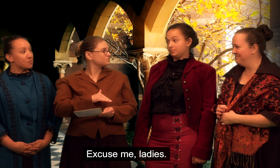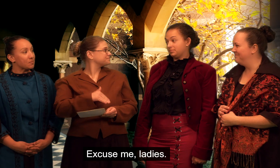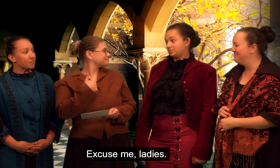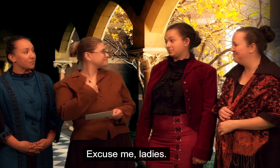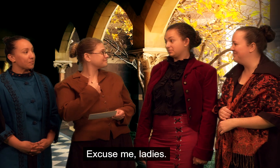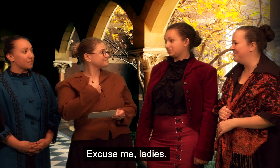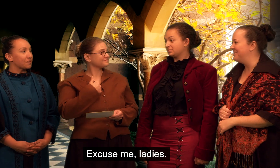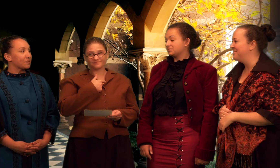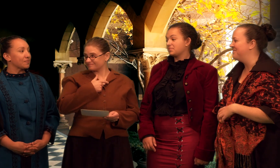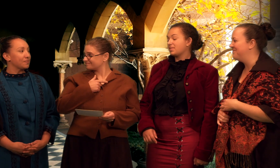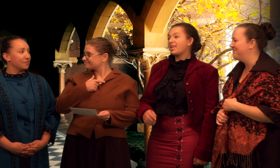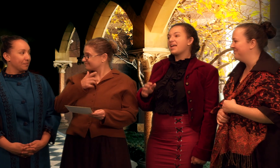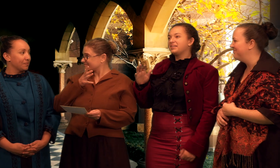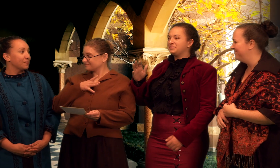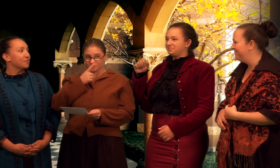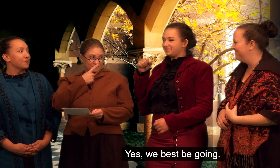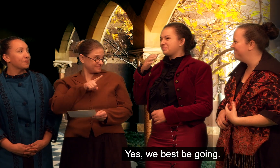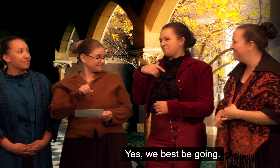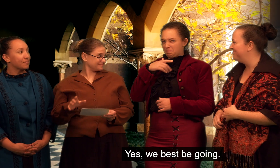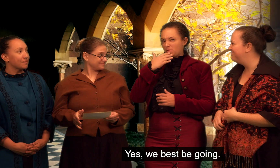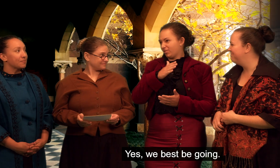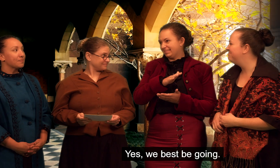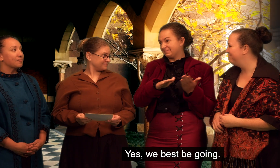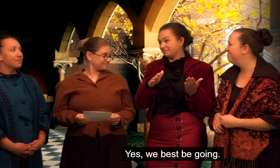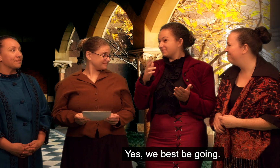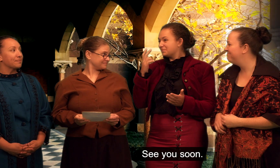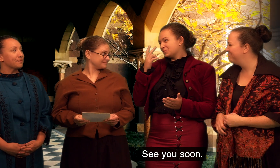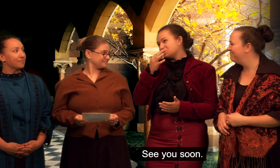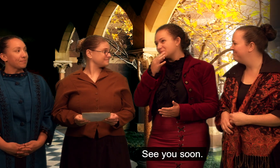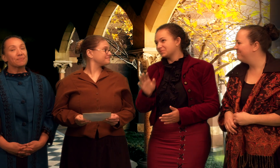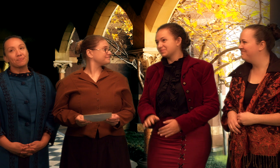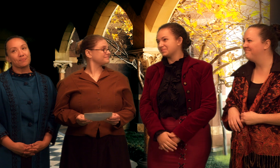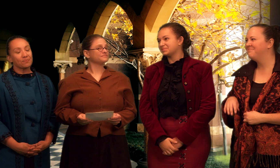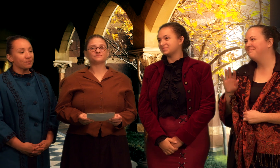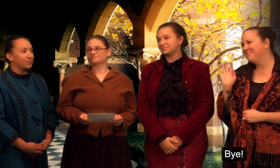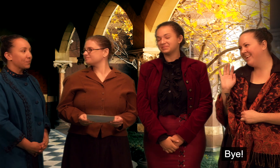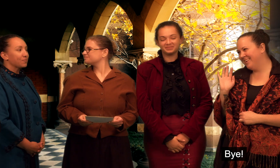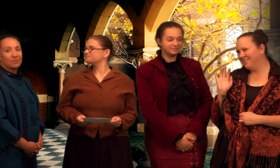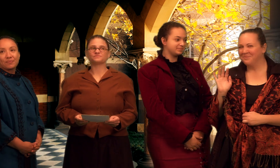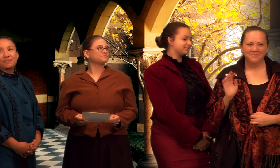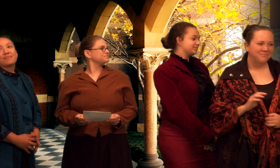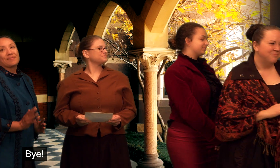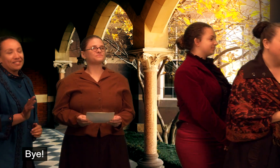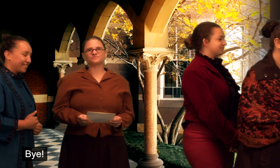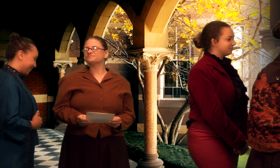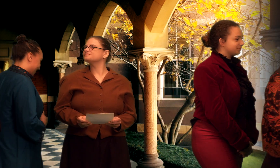Excuse me, ladies. Yes, we best be going. See you soon. Bye. Bye.